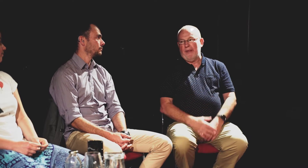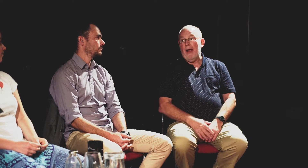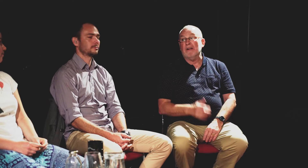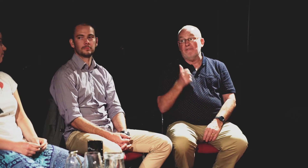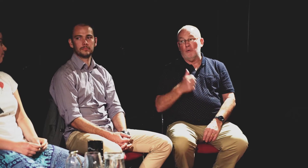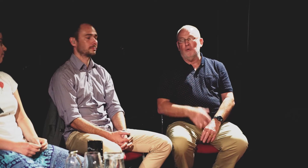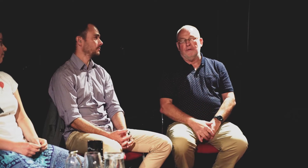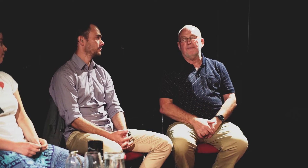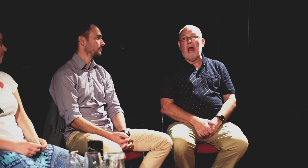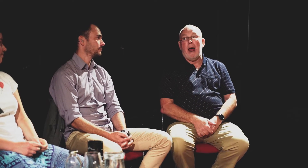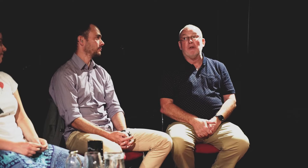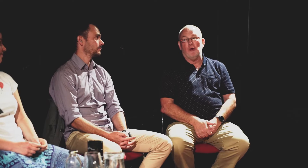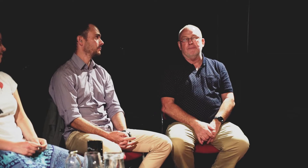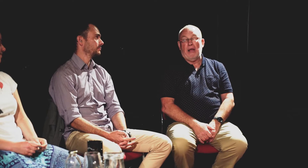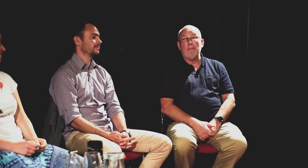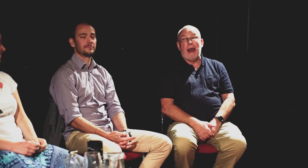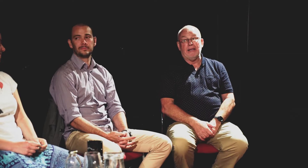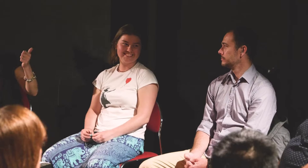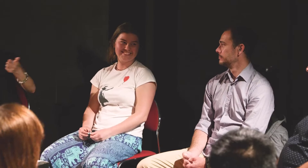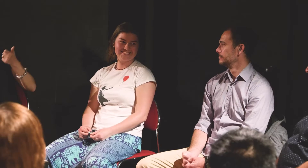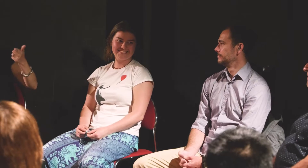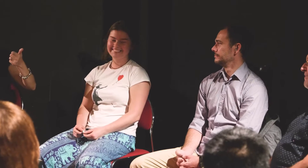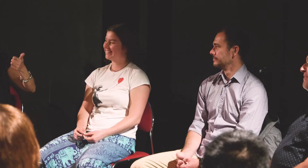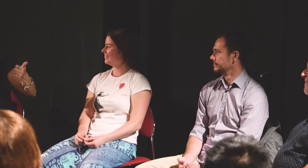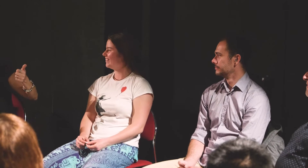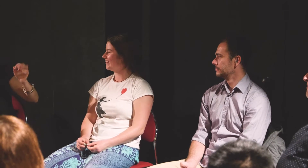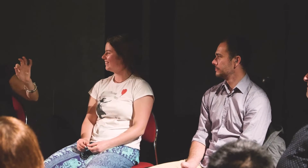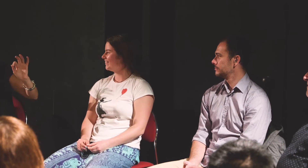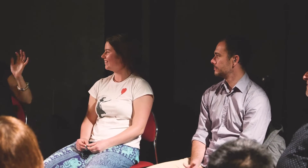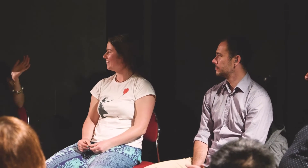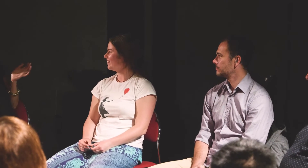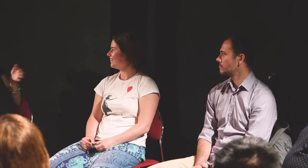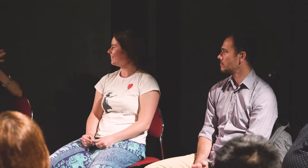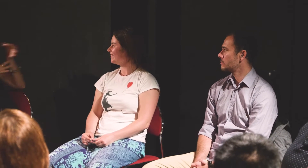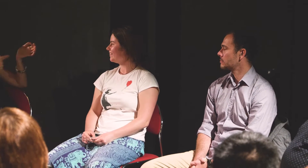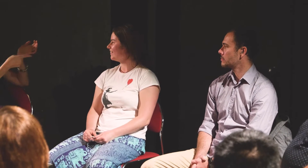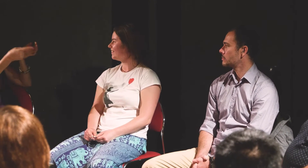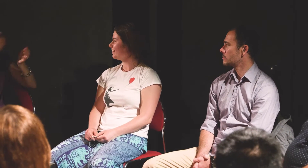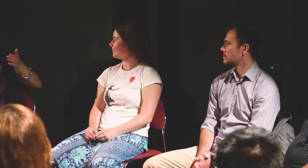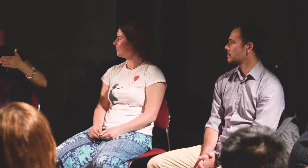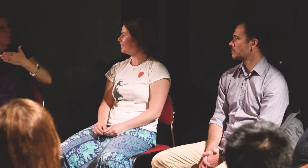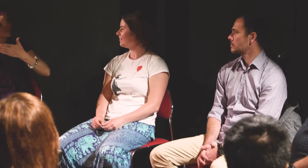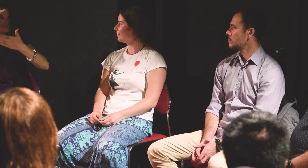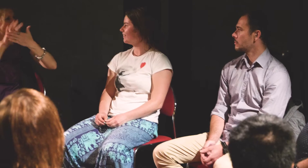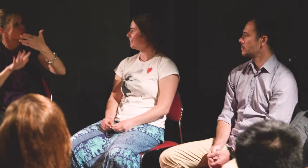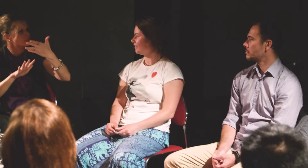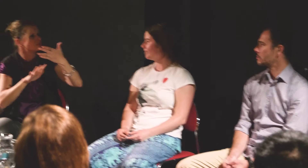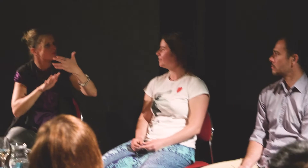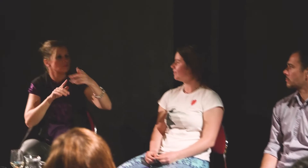So I was there before 1965, so I was an excellent lip reader. Thanks, Tony. So let's talk about